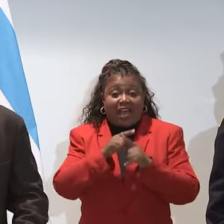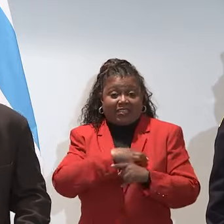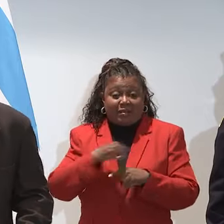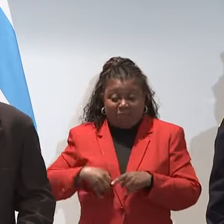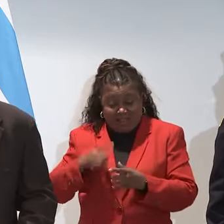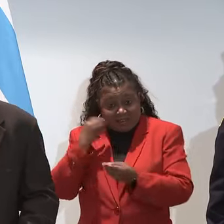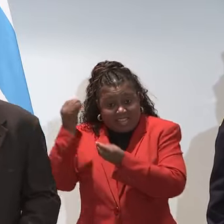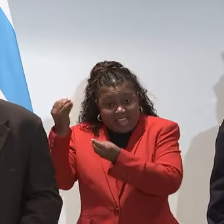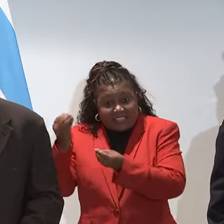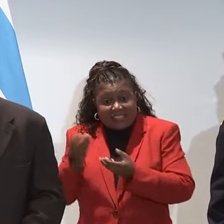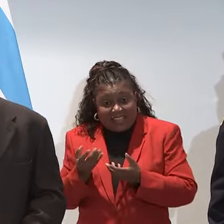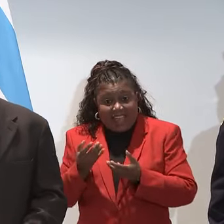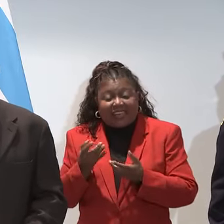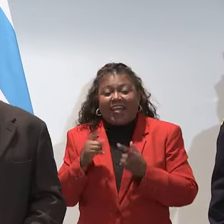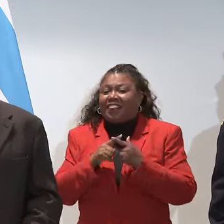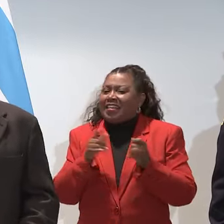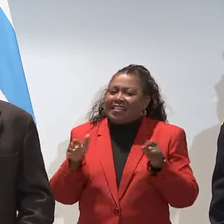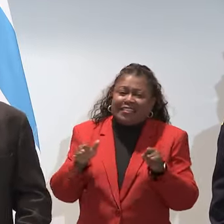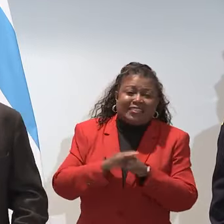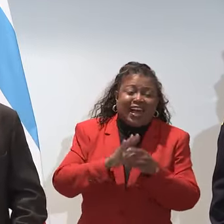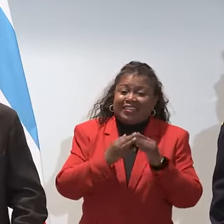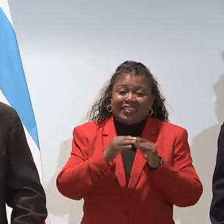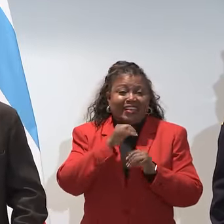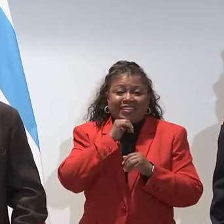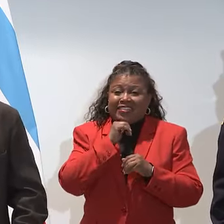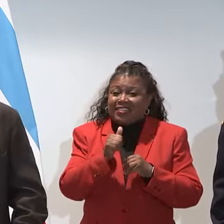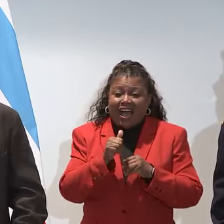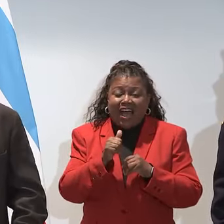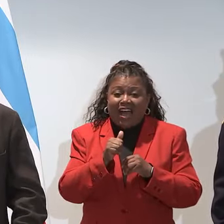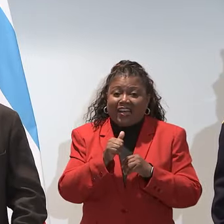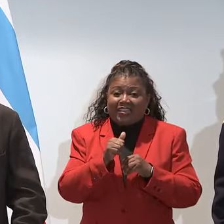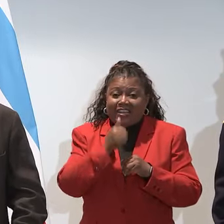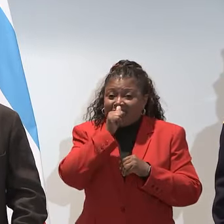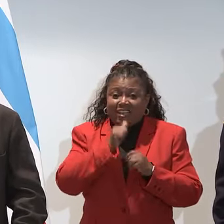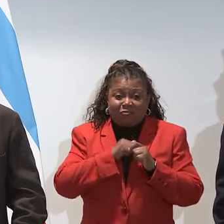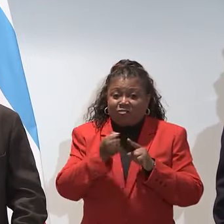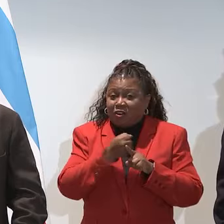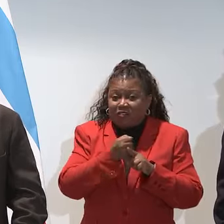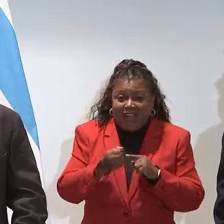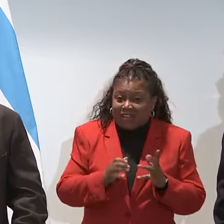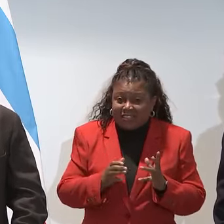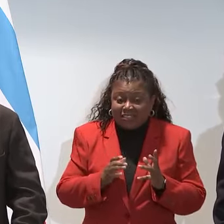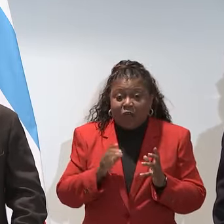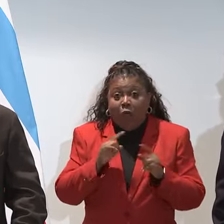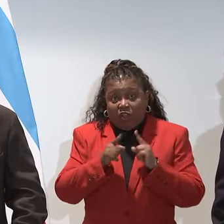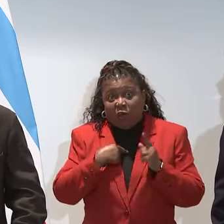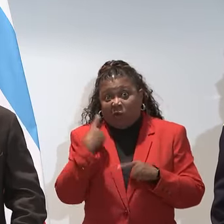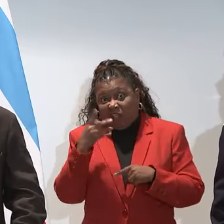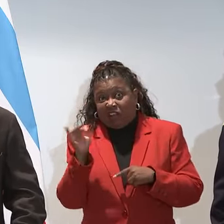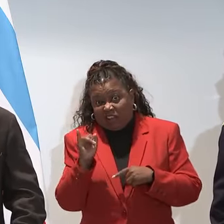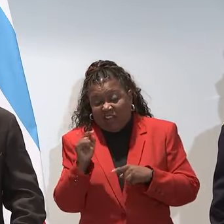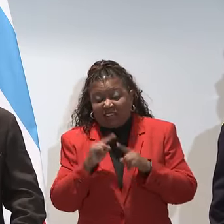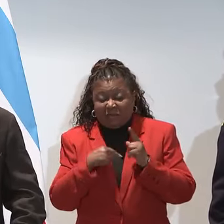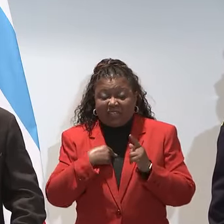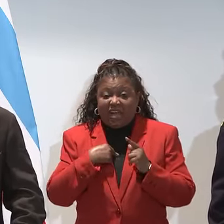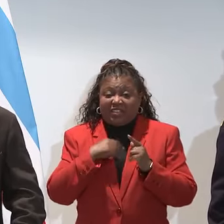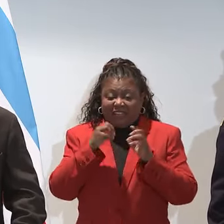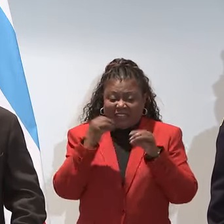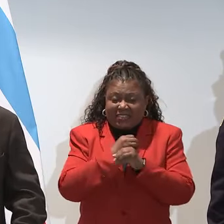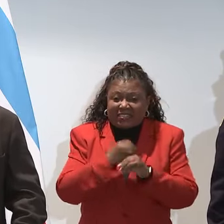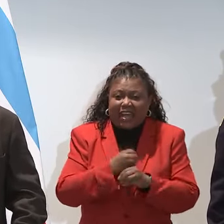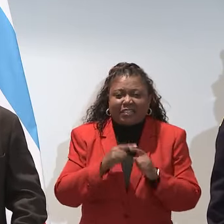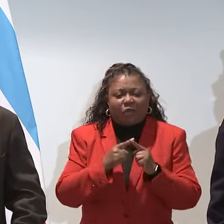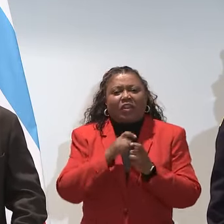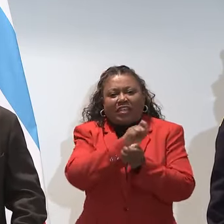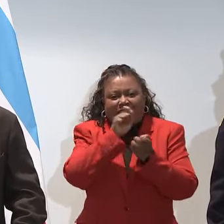mayor indicated, the entire city is not suffering from violence, although it may look like it because of the stats.